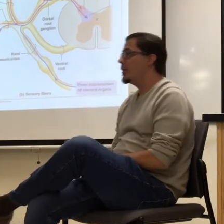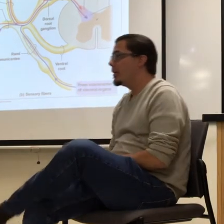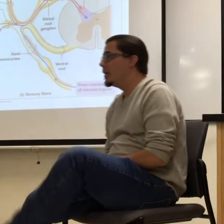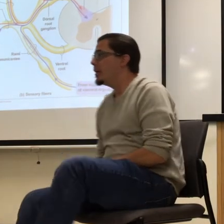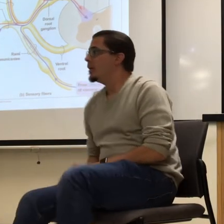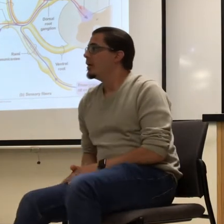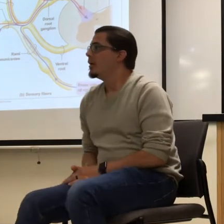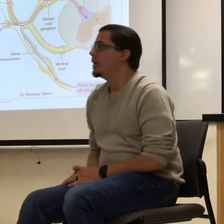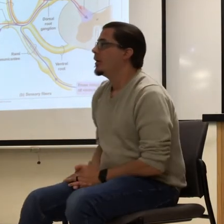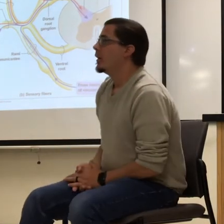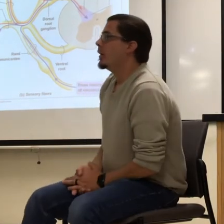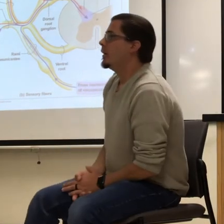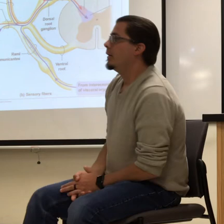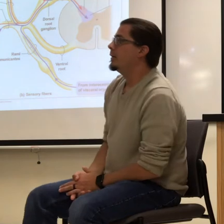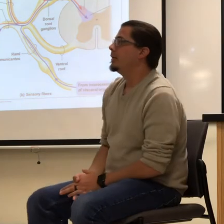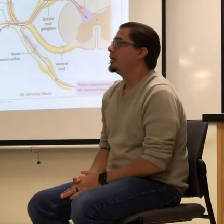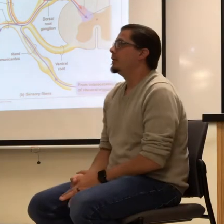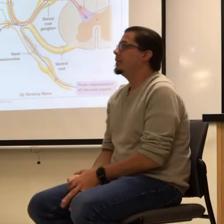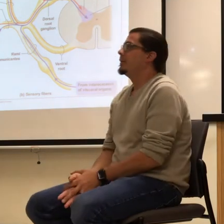Got nothing, got